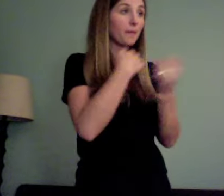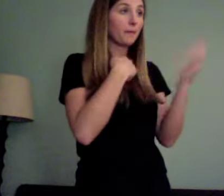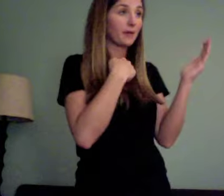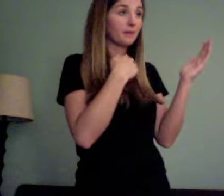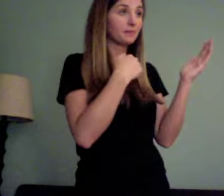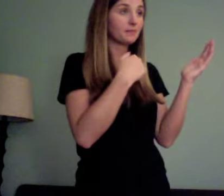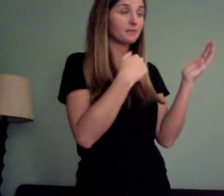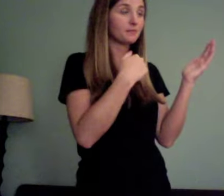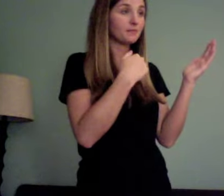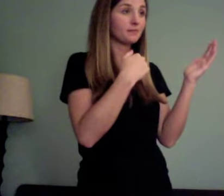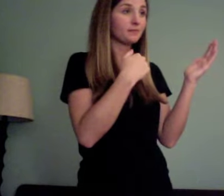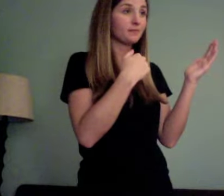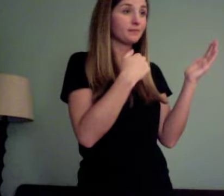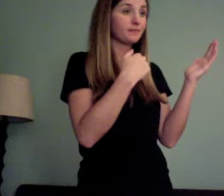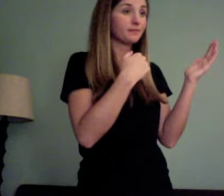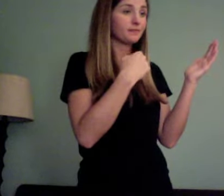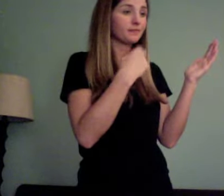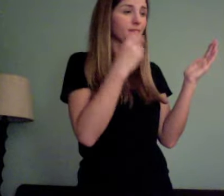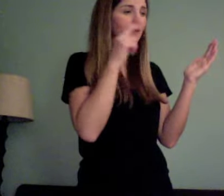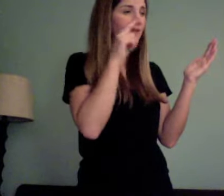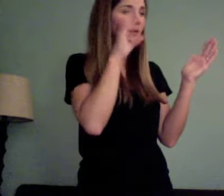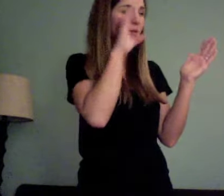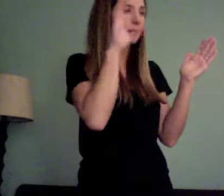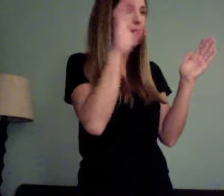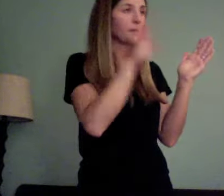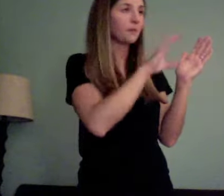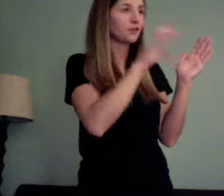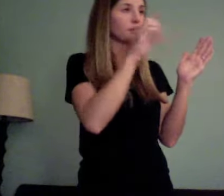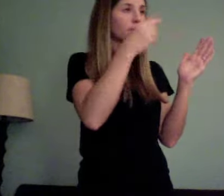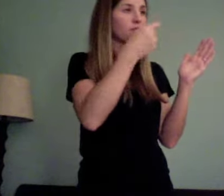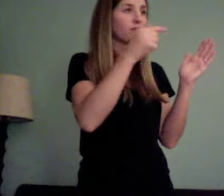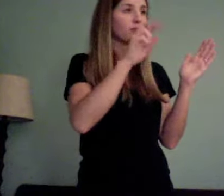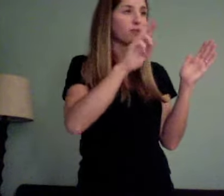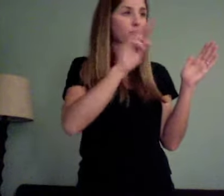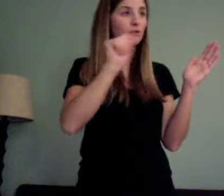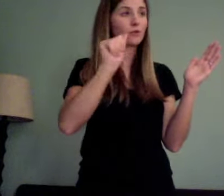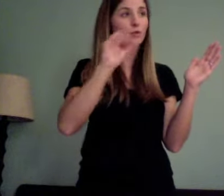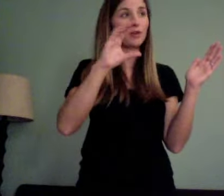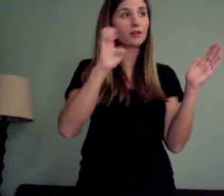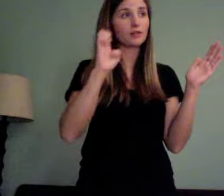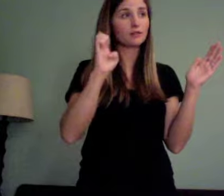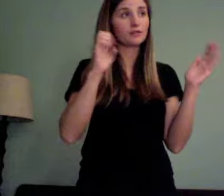And get the picture of grace and move forward. There's sheep to be fed.